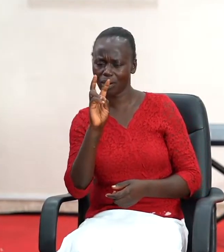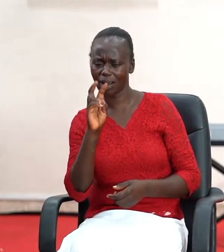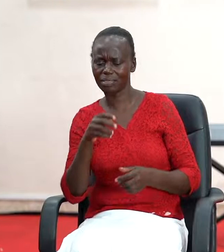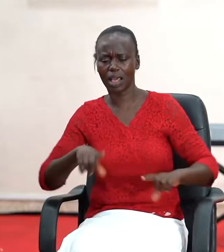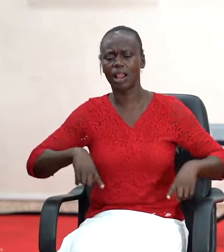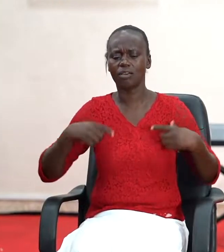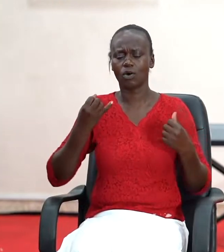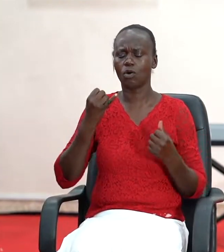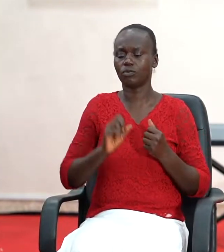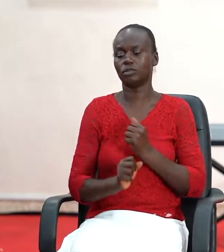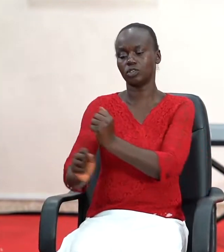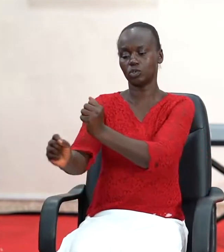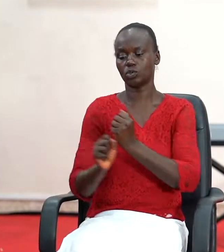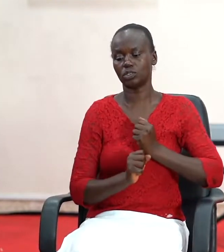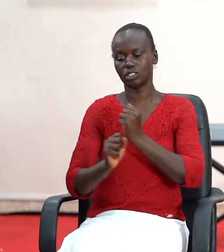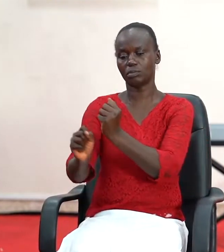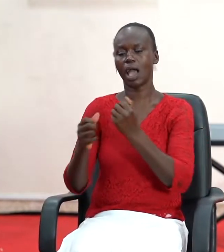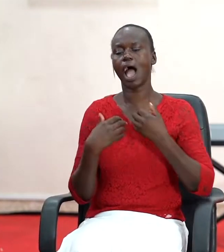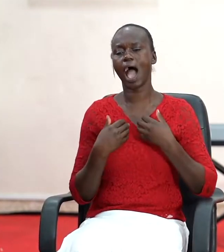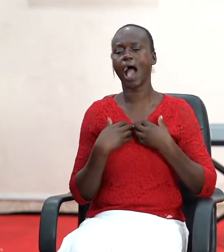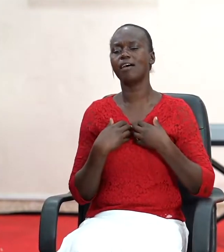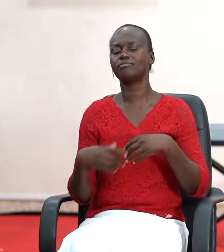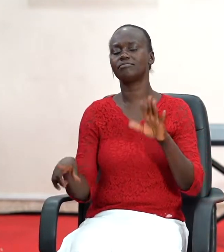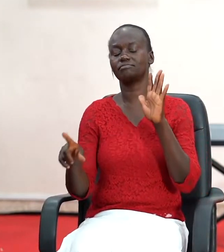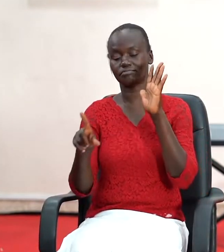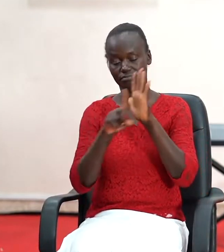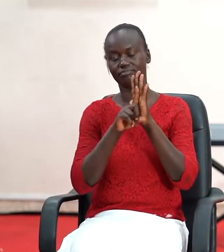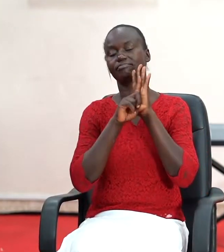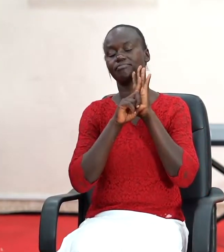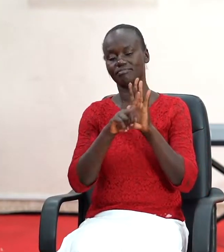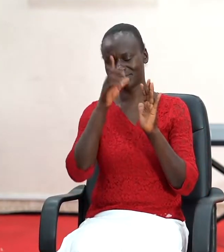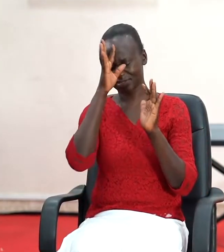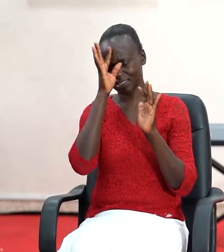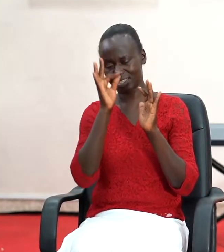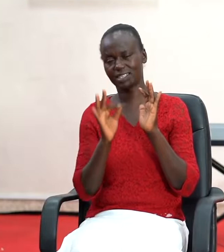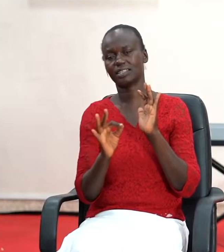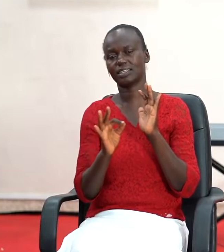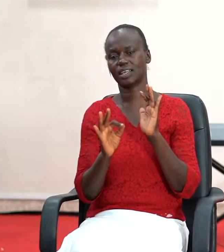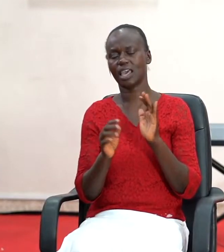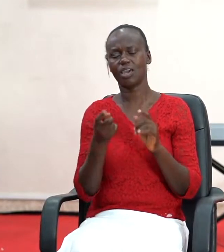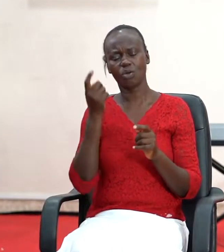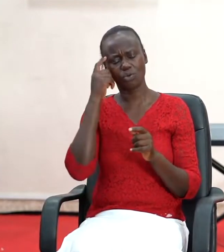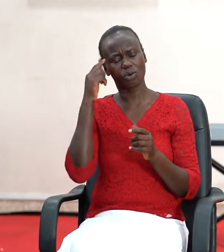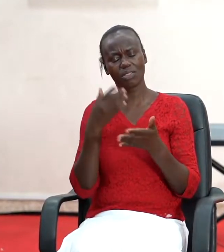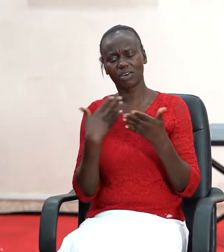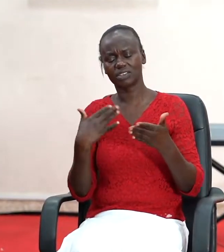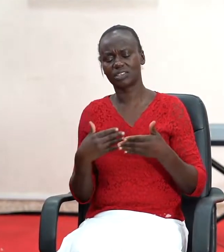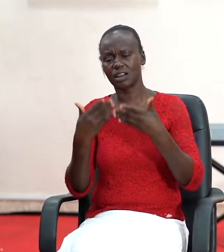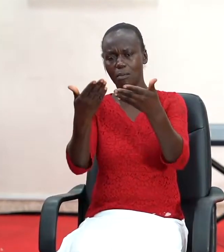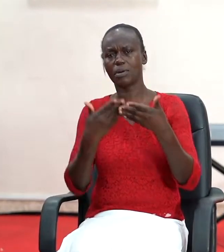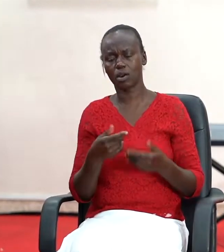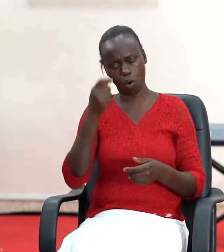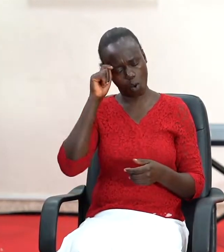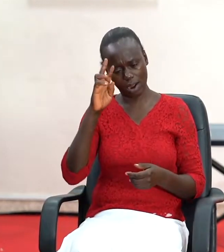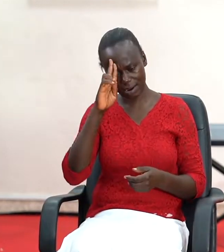he was a principled person. He always thought of things that bring honor and respect to